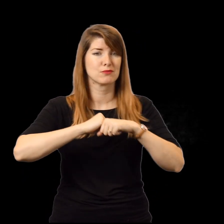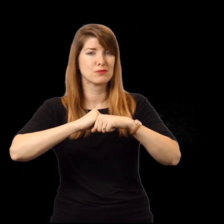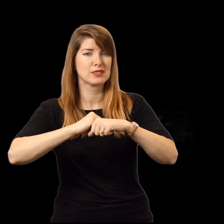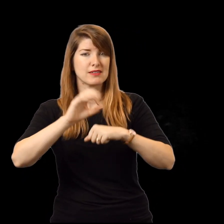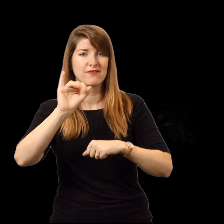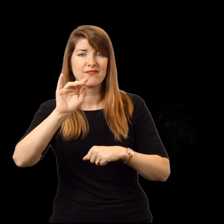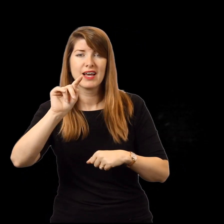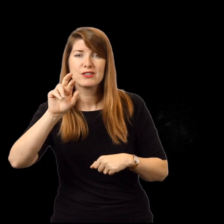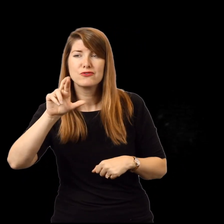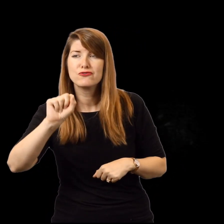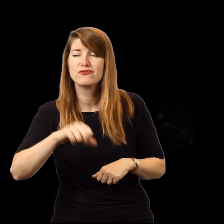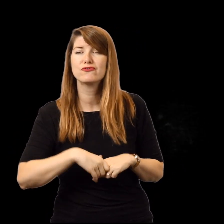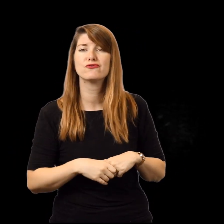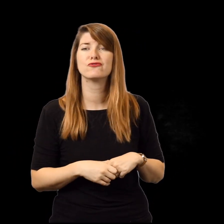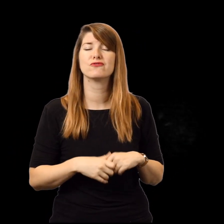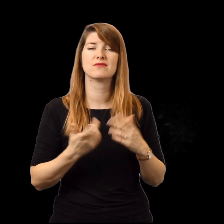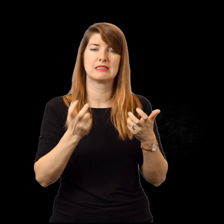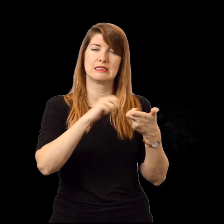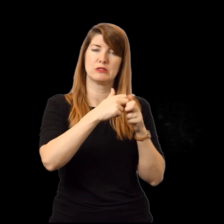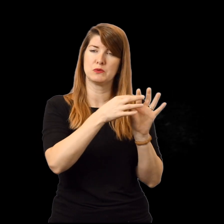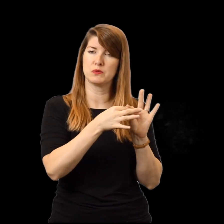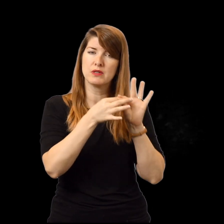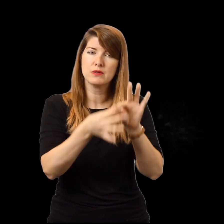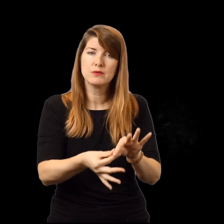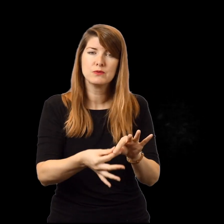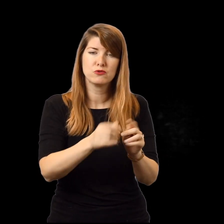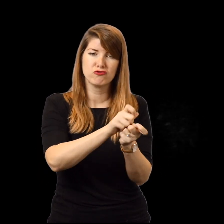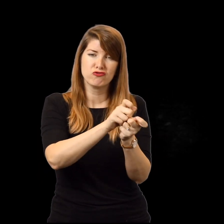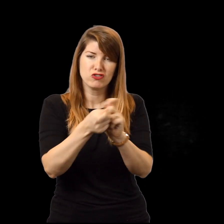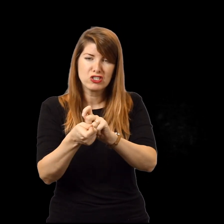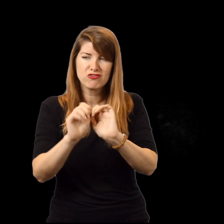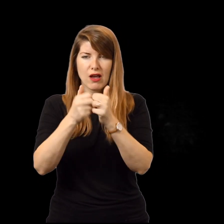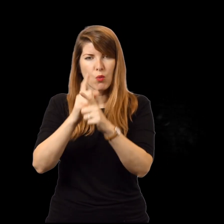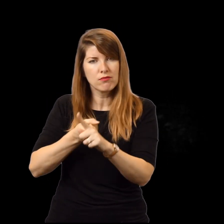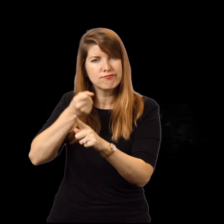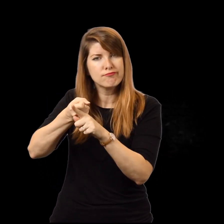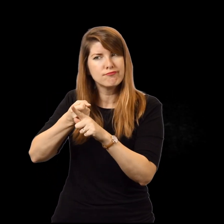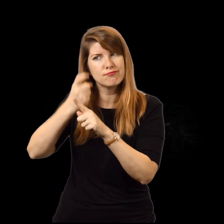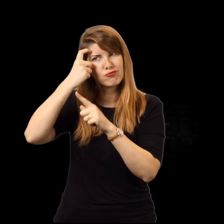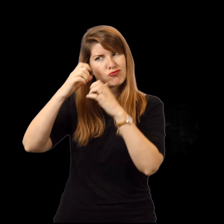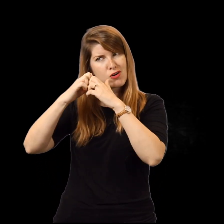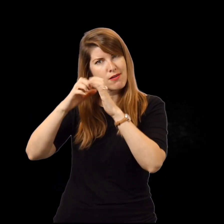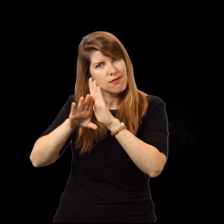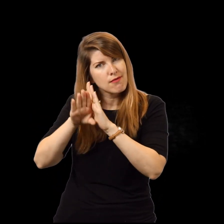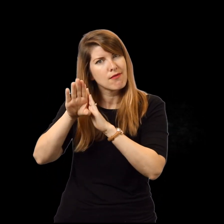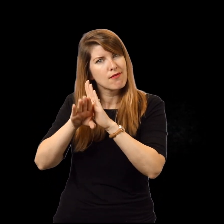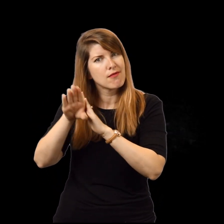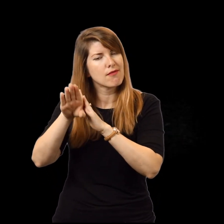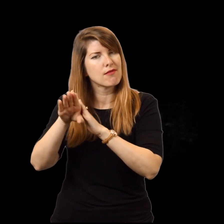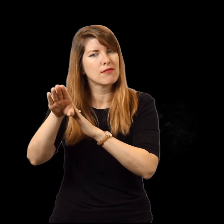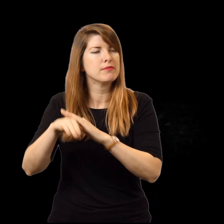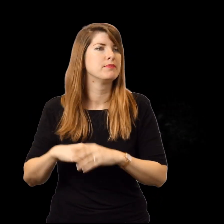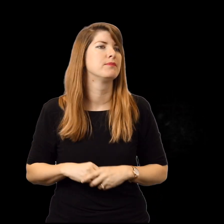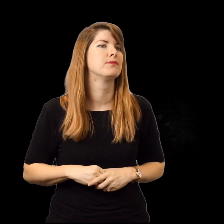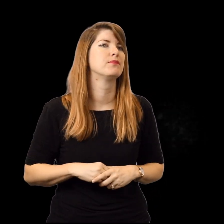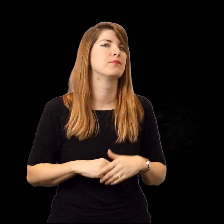and protective factors, and issues of change that impact developing brains.